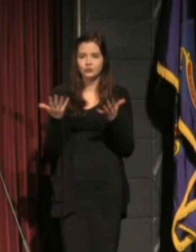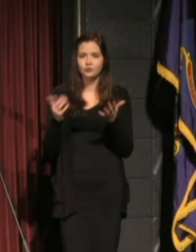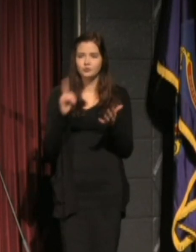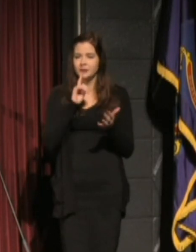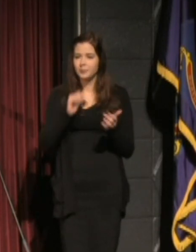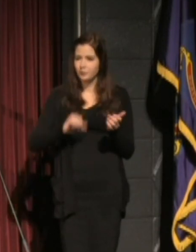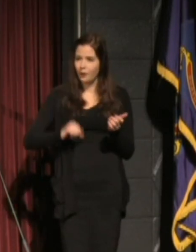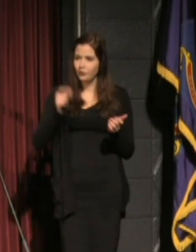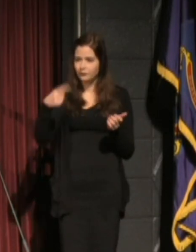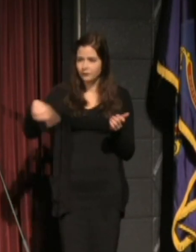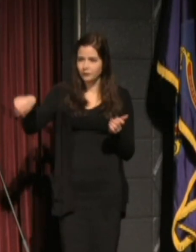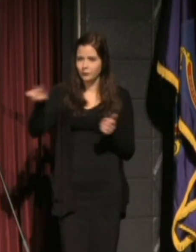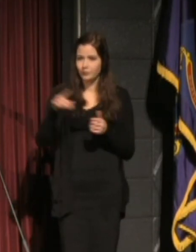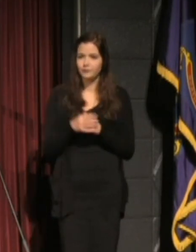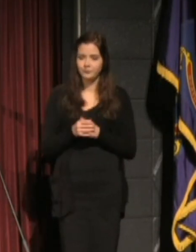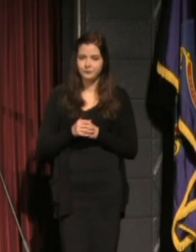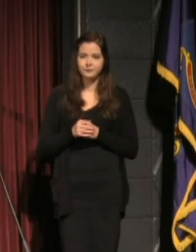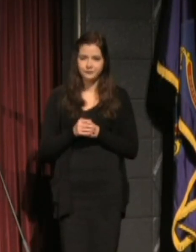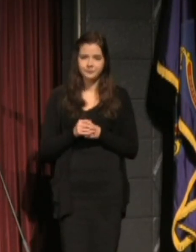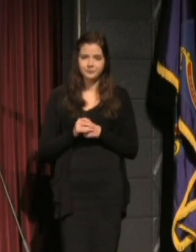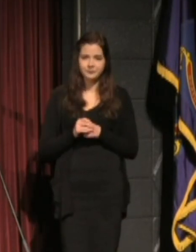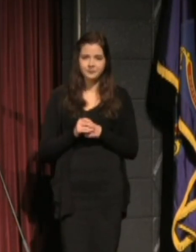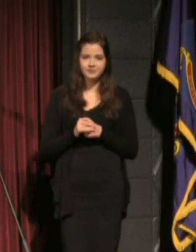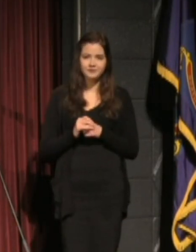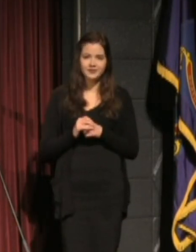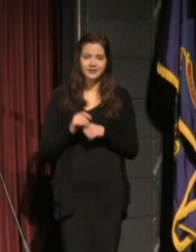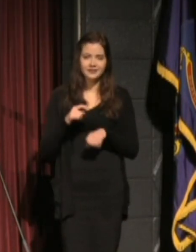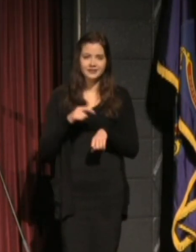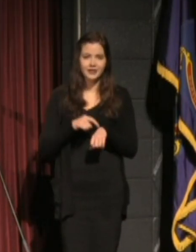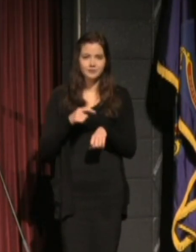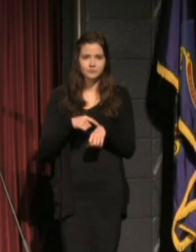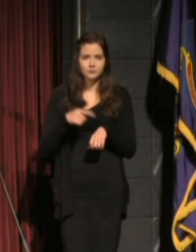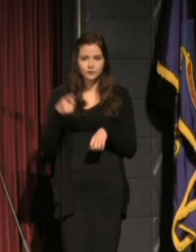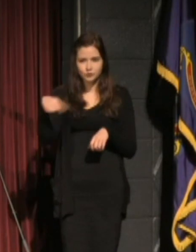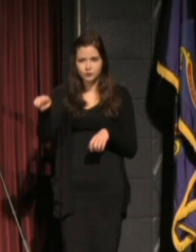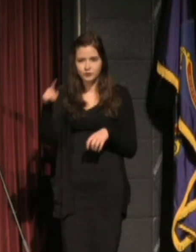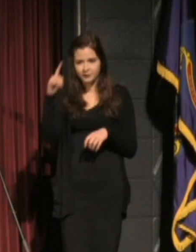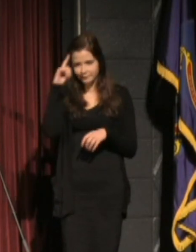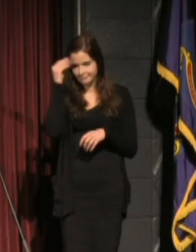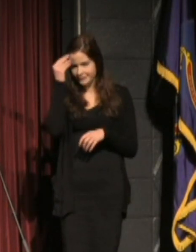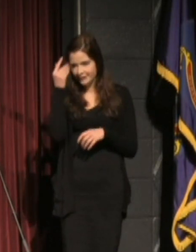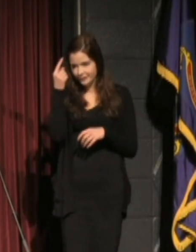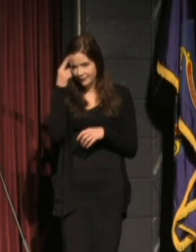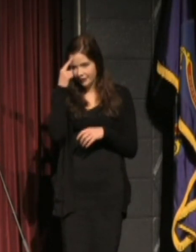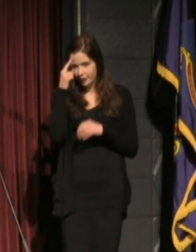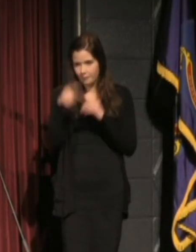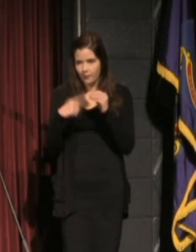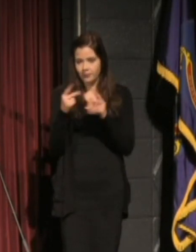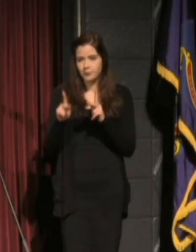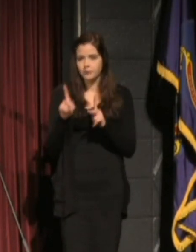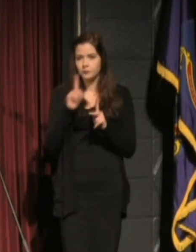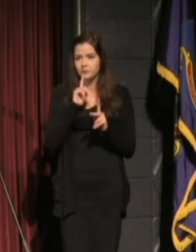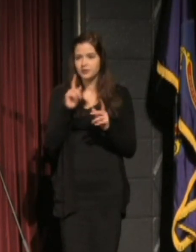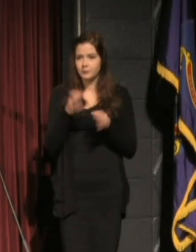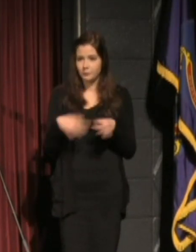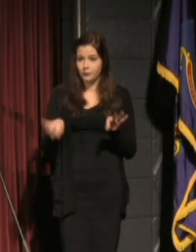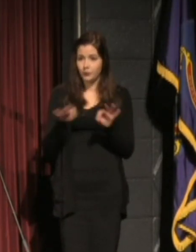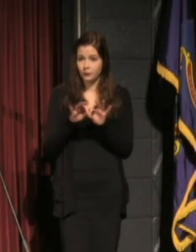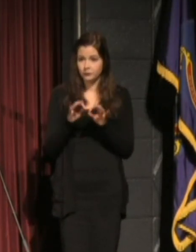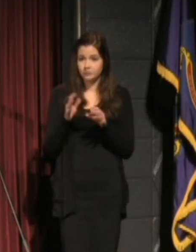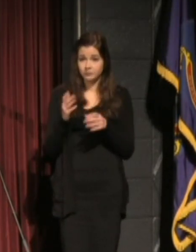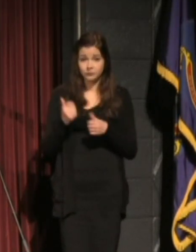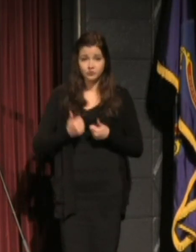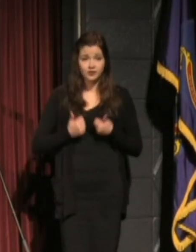you. It is time for you to think about the people who have been so important in your